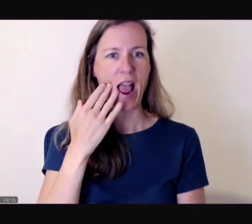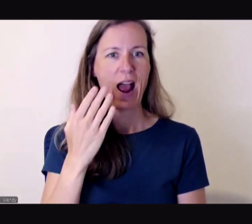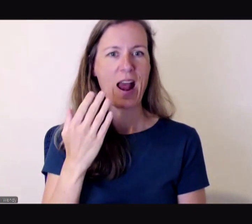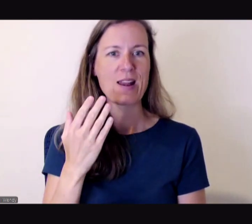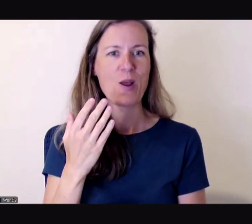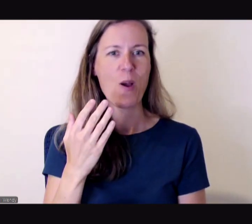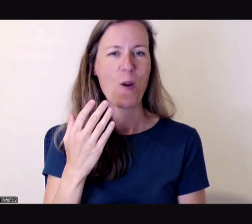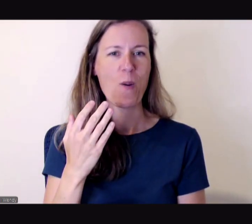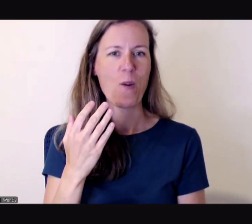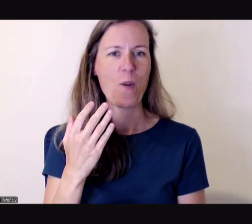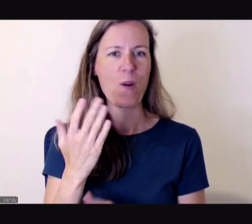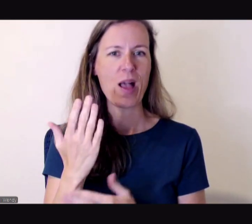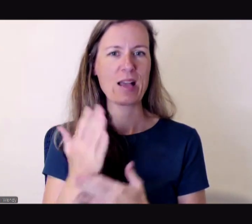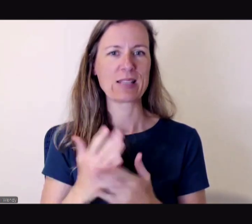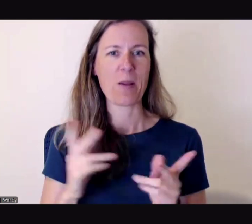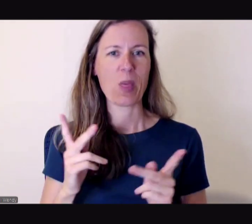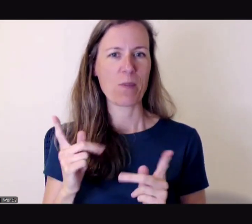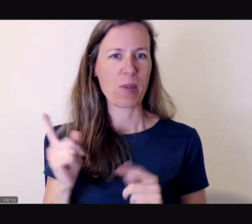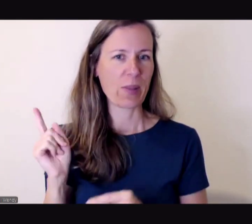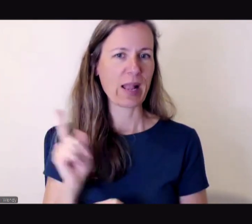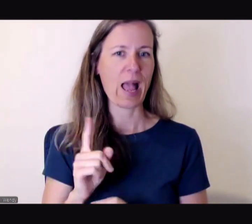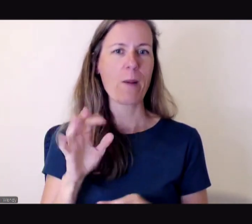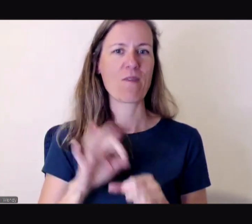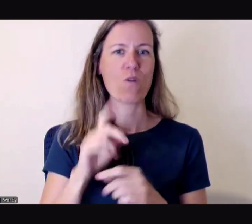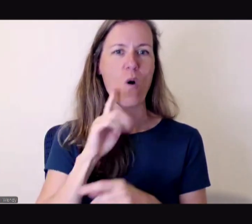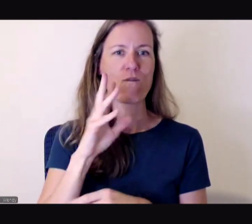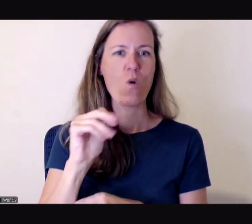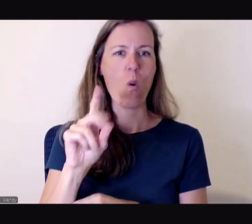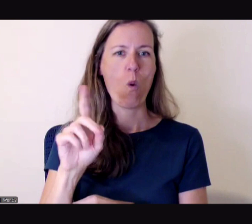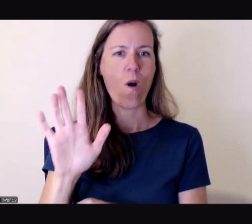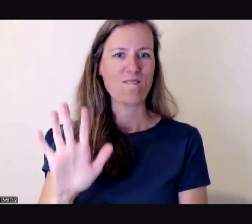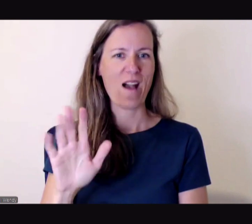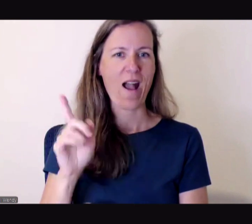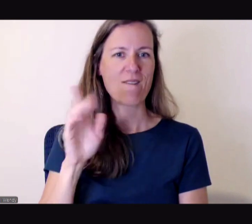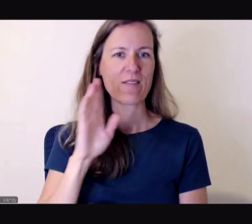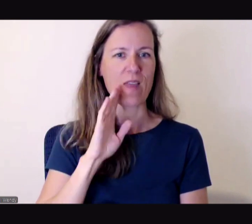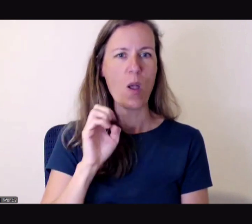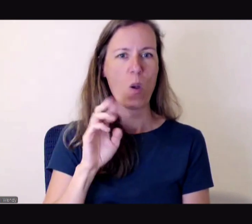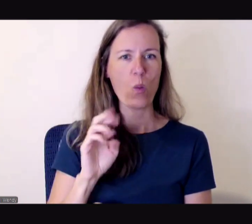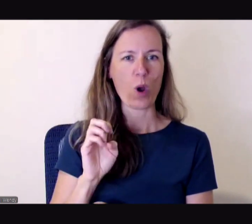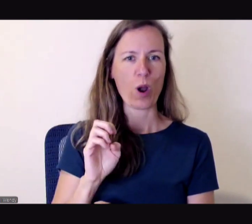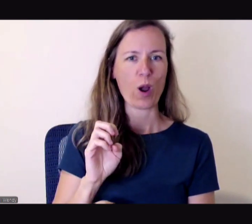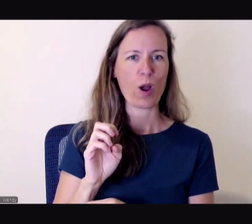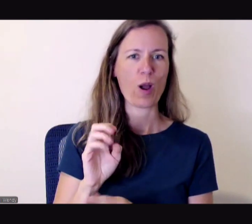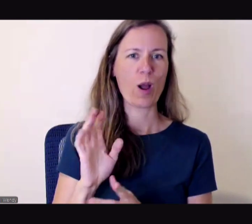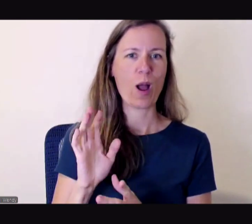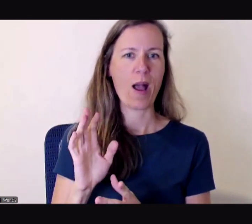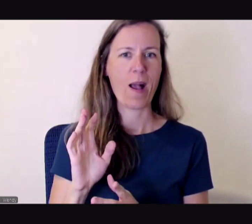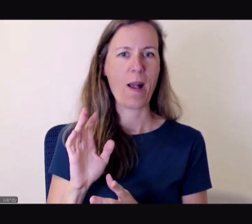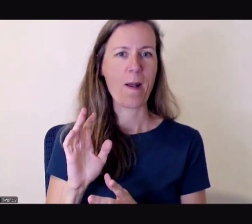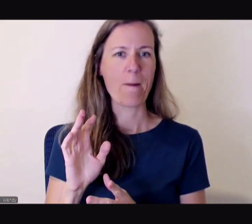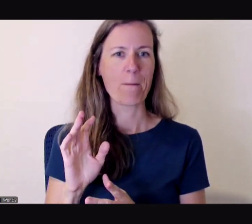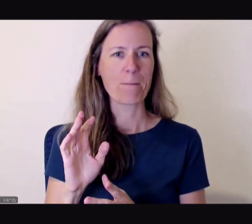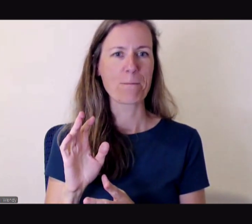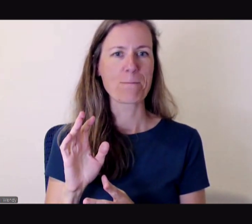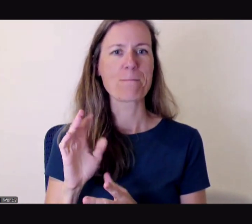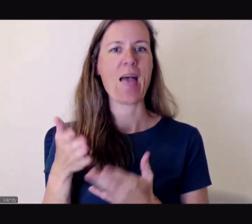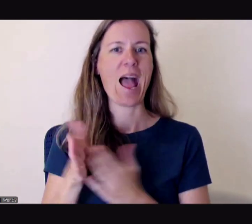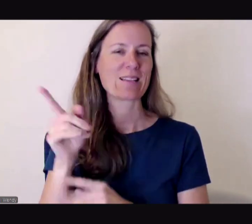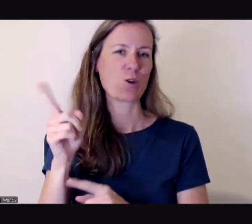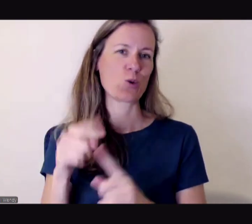5, they were activating you all the time to come translate for them, and I really do appreciate you doing that and being attentive to them. Thank you so much,